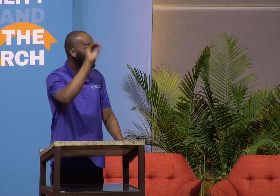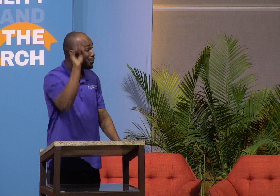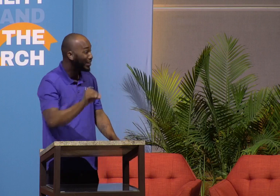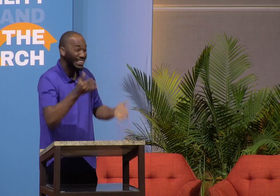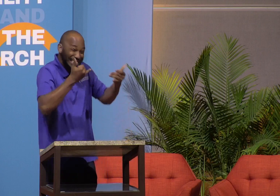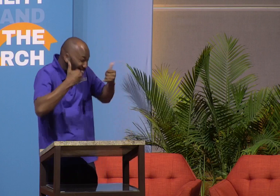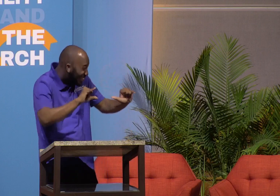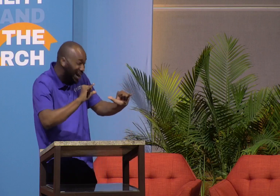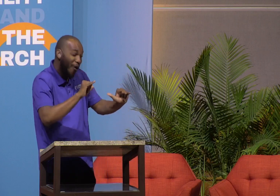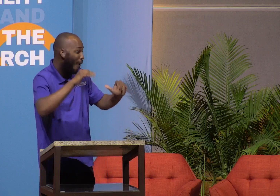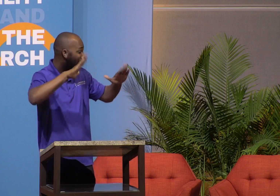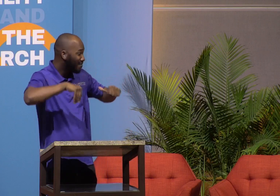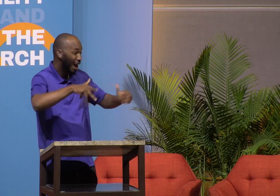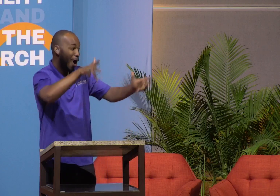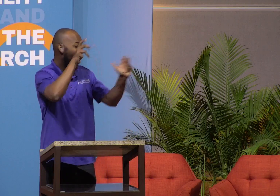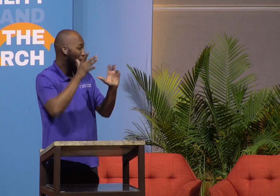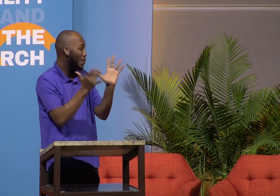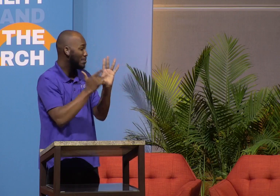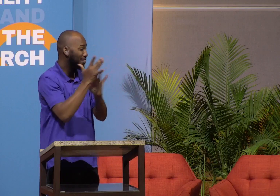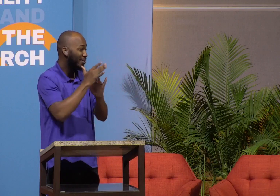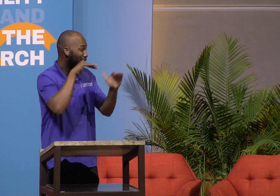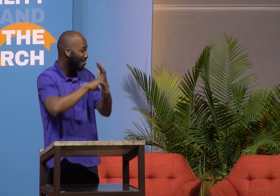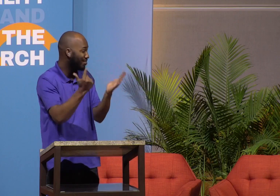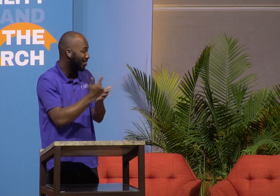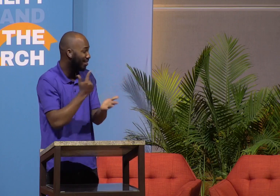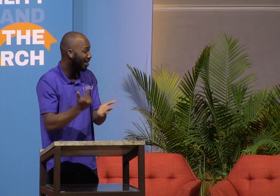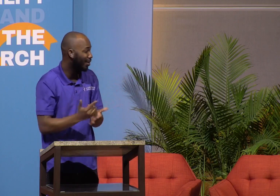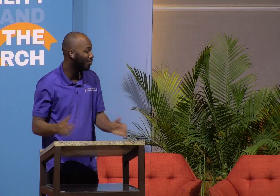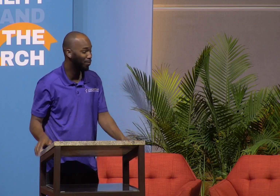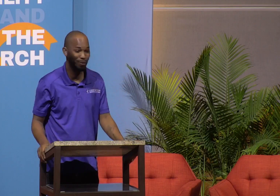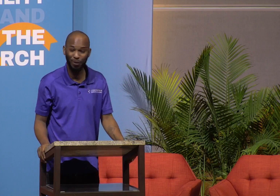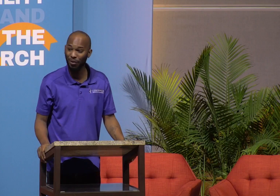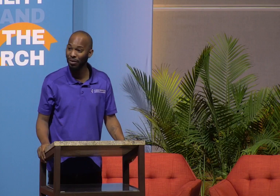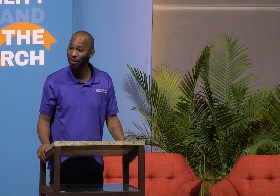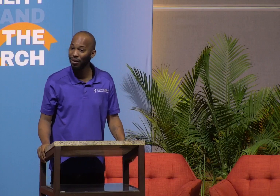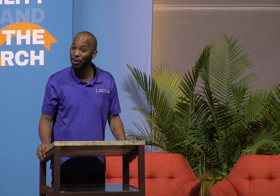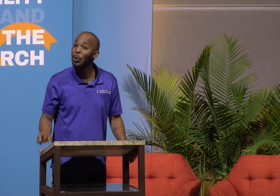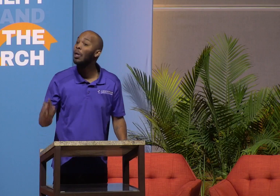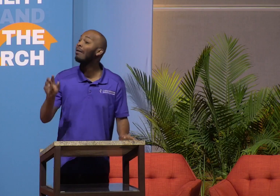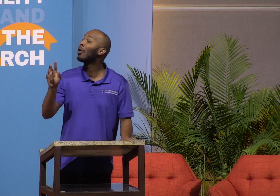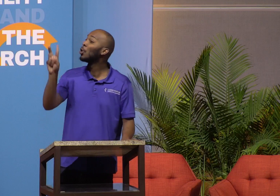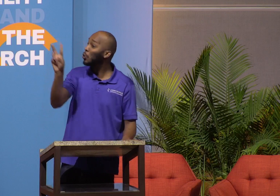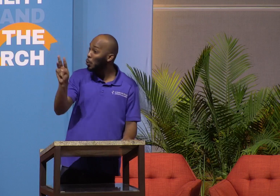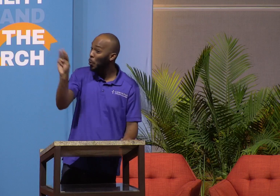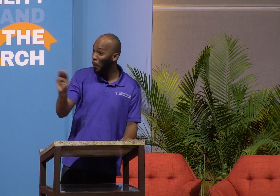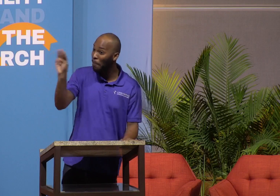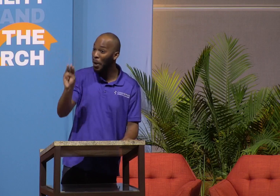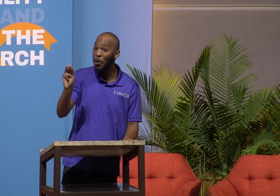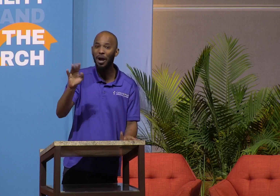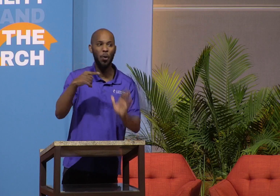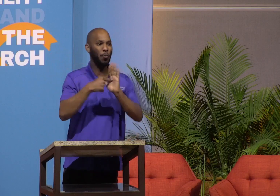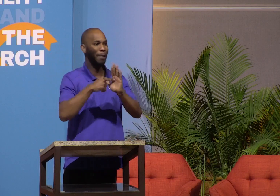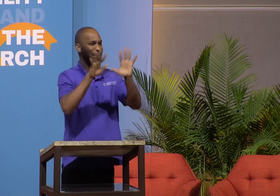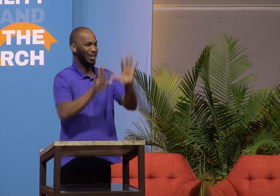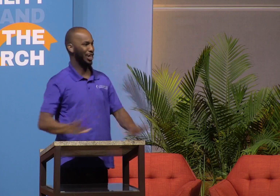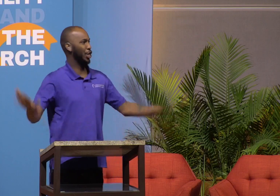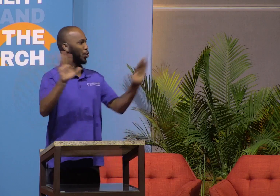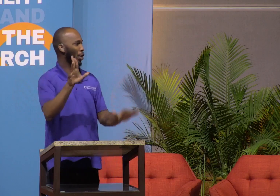We're looking at 70 million deaf people around the world, and you're looking at about 98% that do not